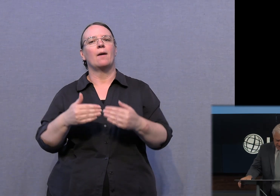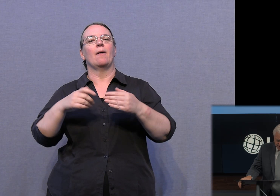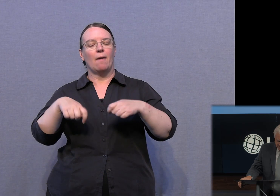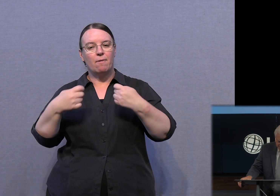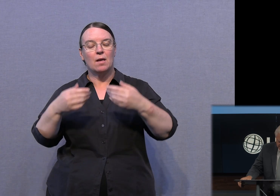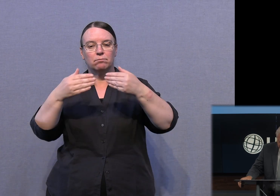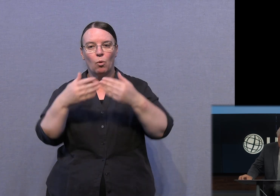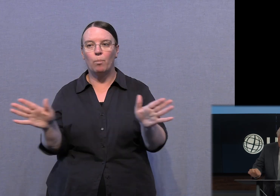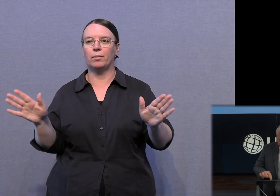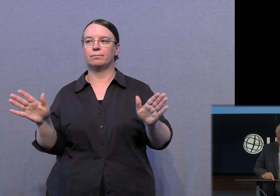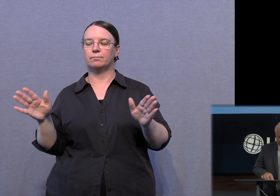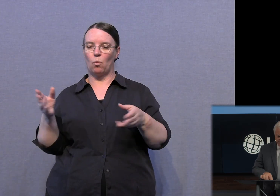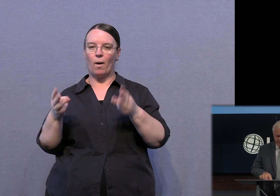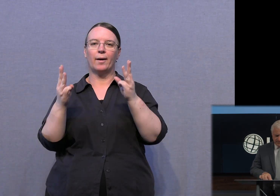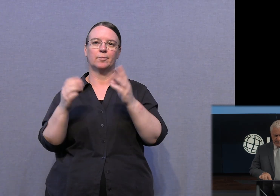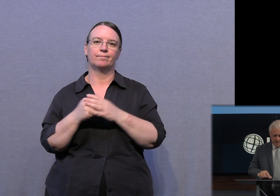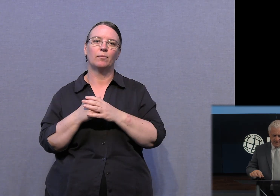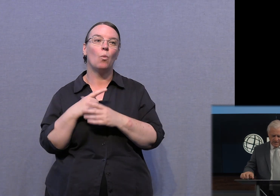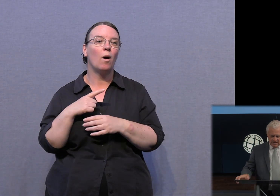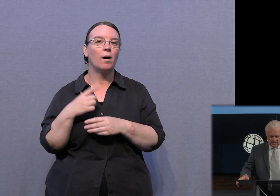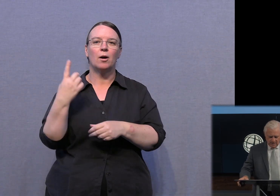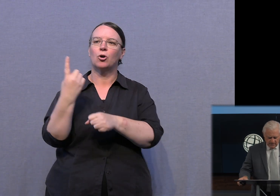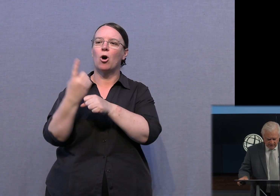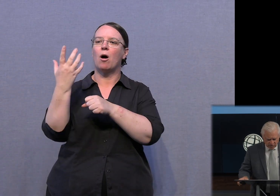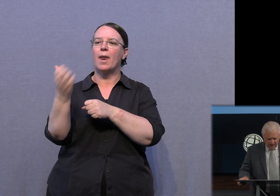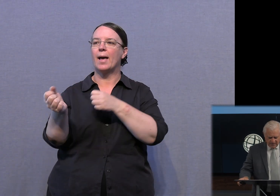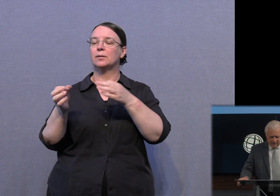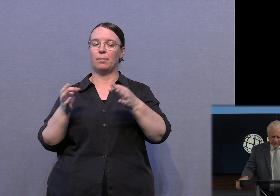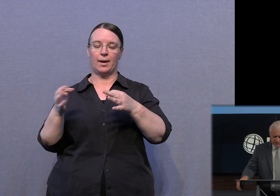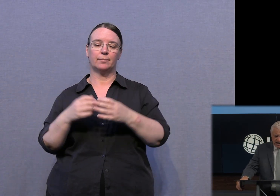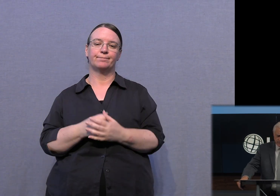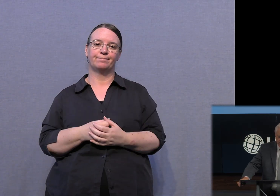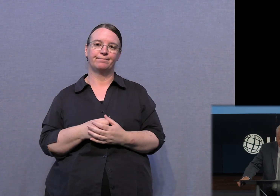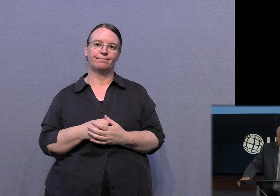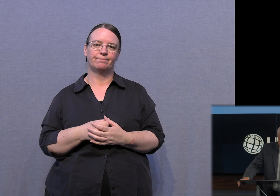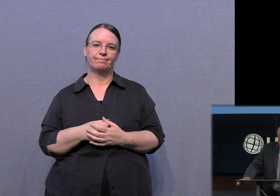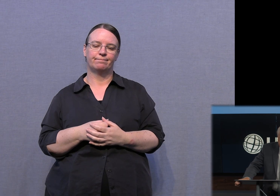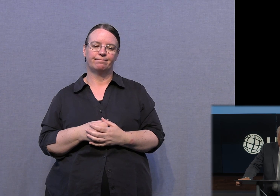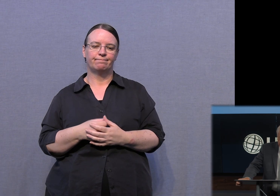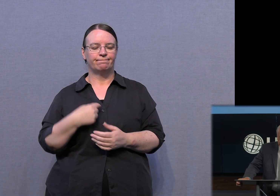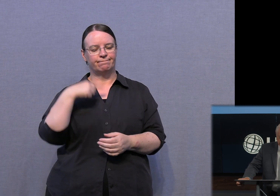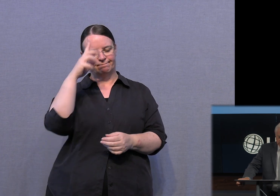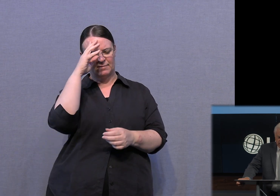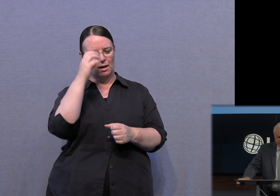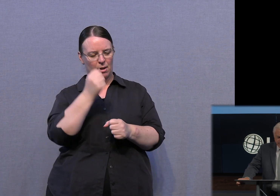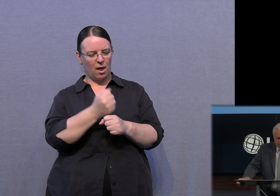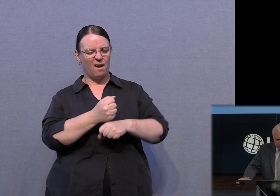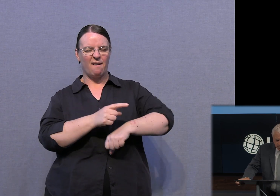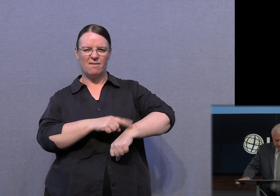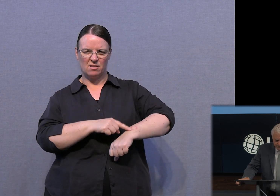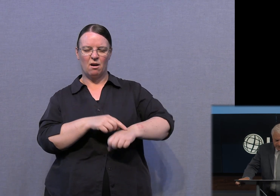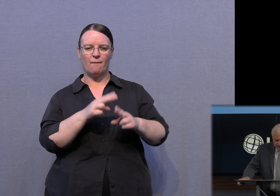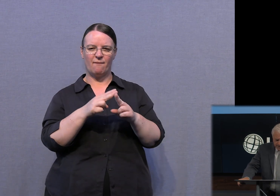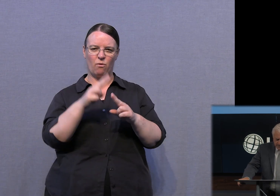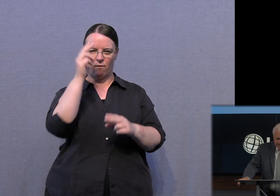God has a plan. And so I believe it's time for faith. It's time for